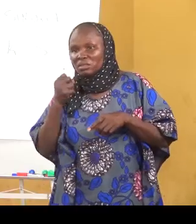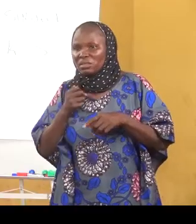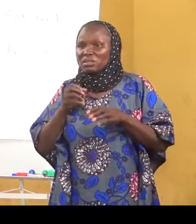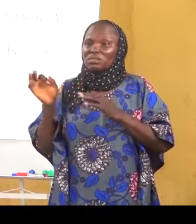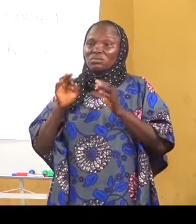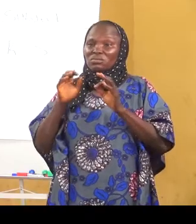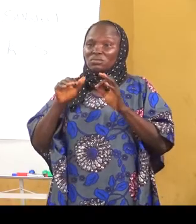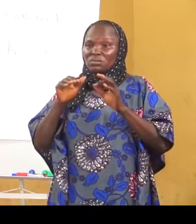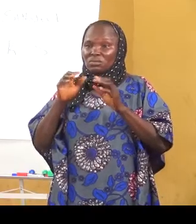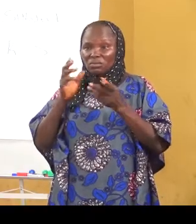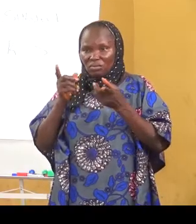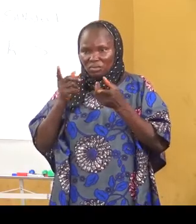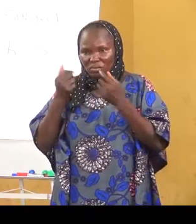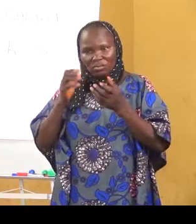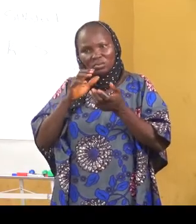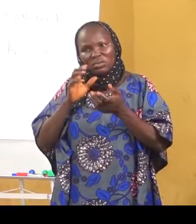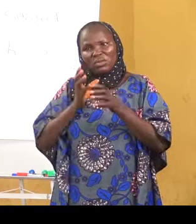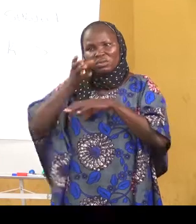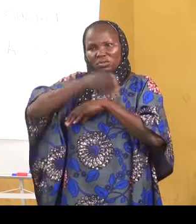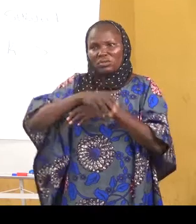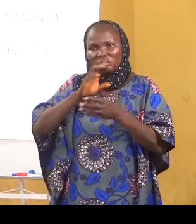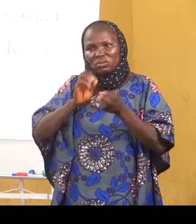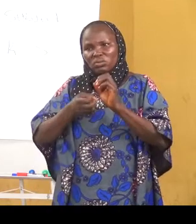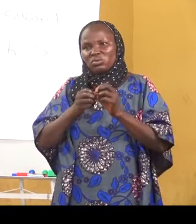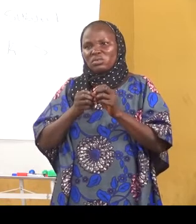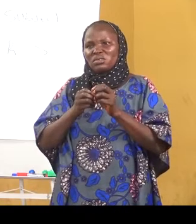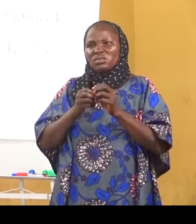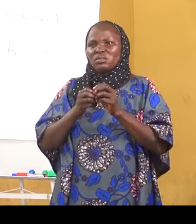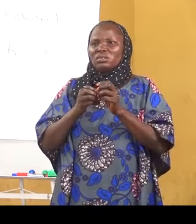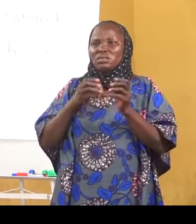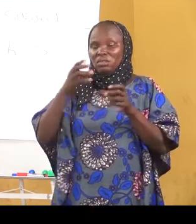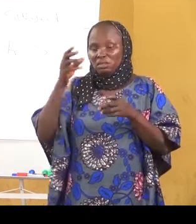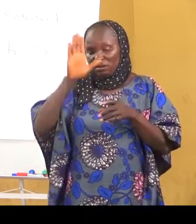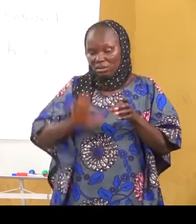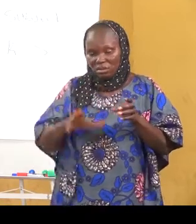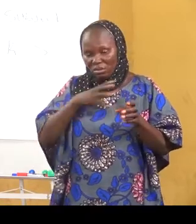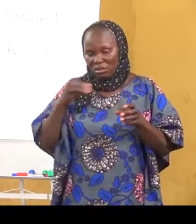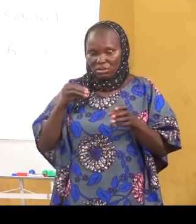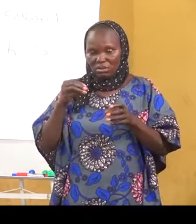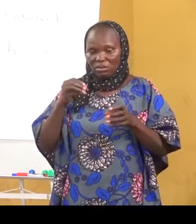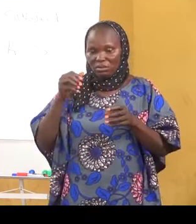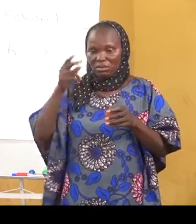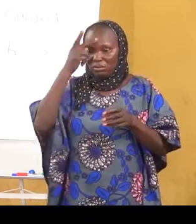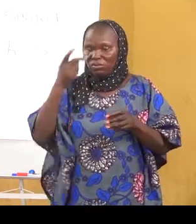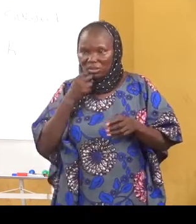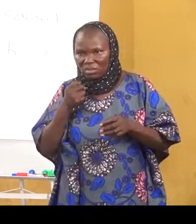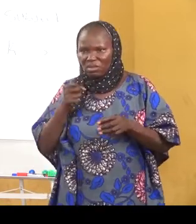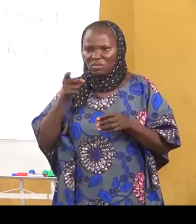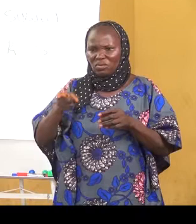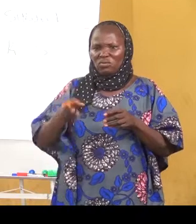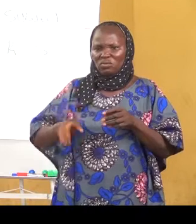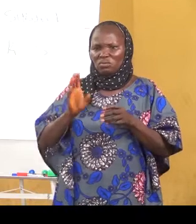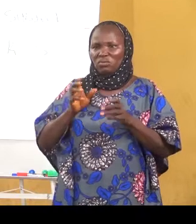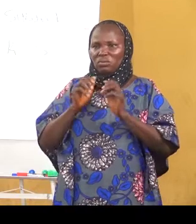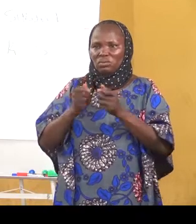situation of a child and a parent, you should be able to make